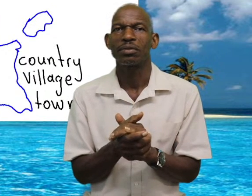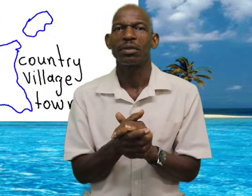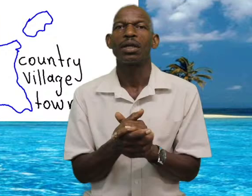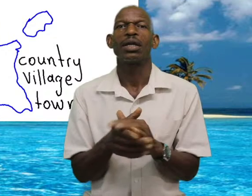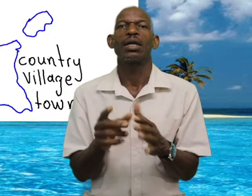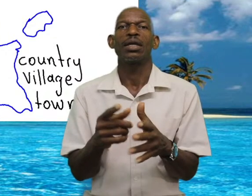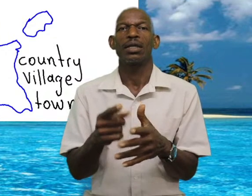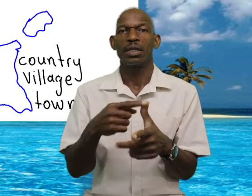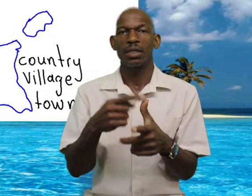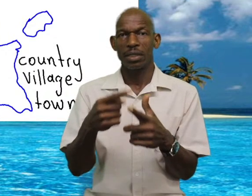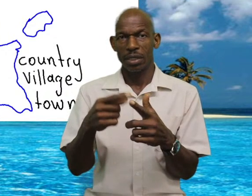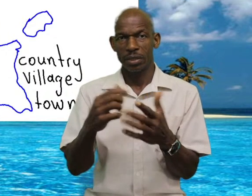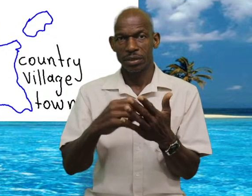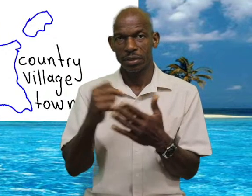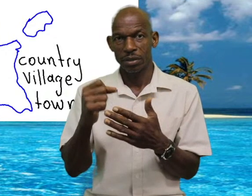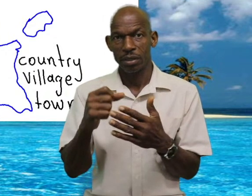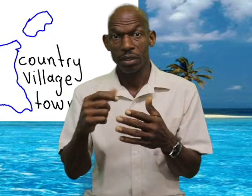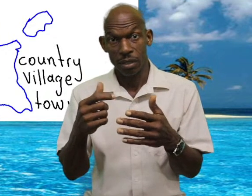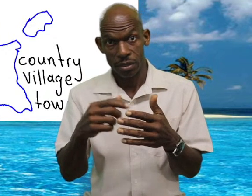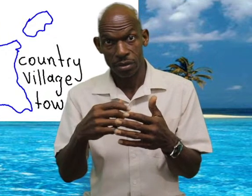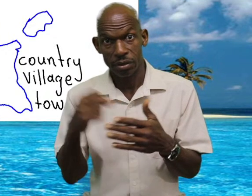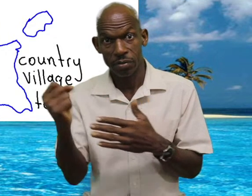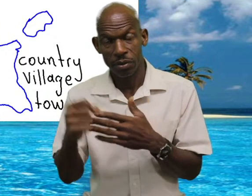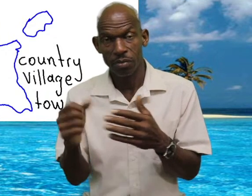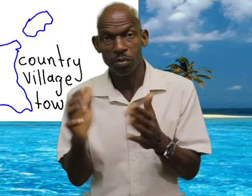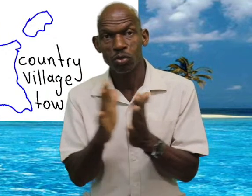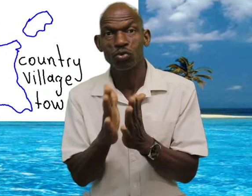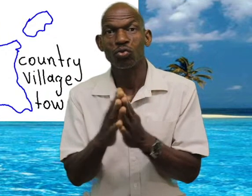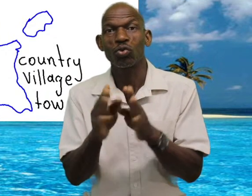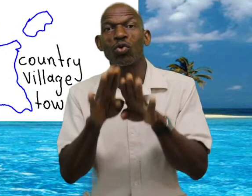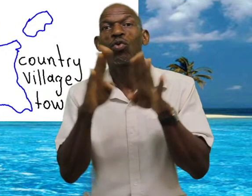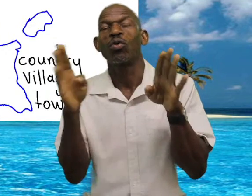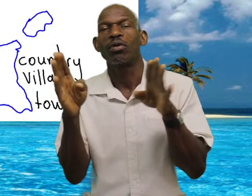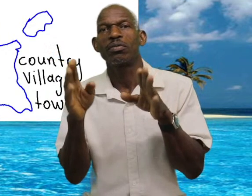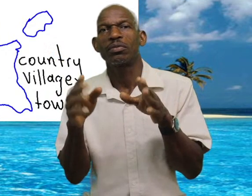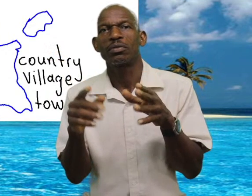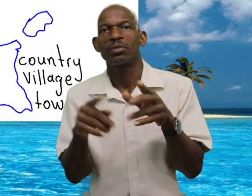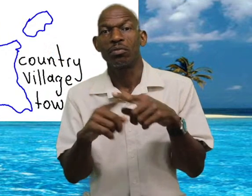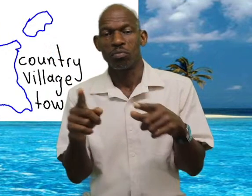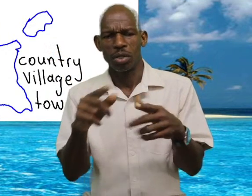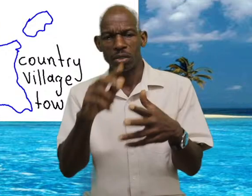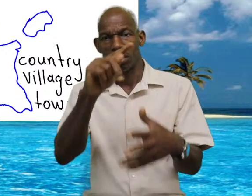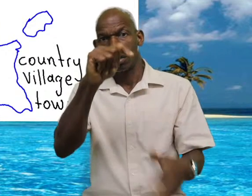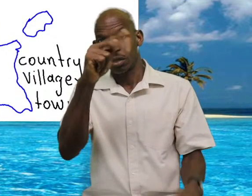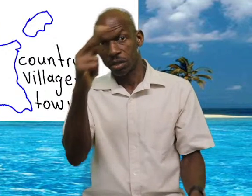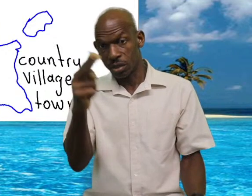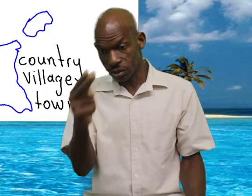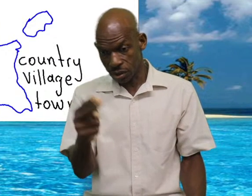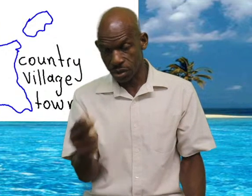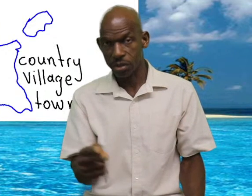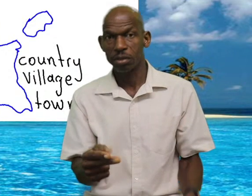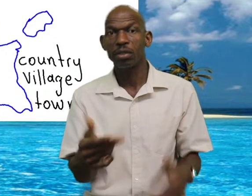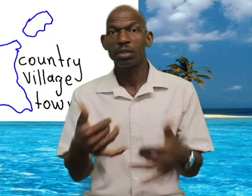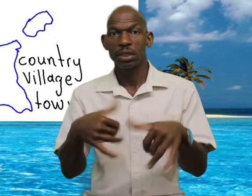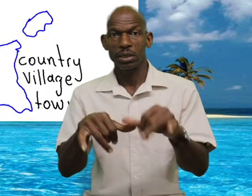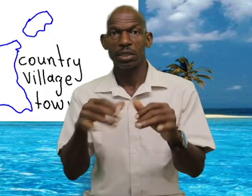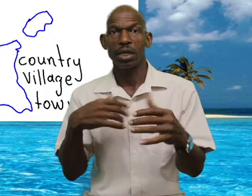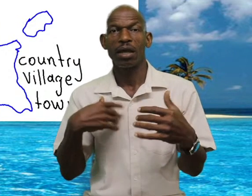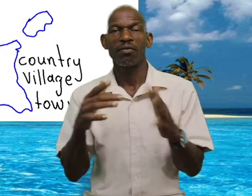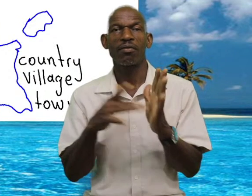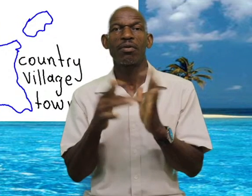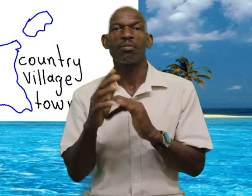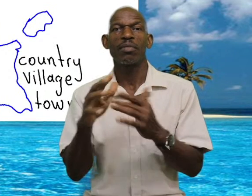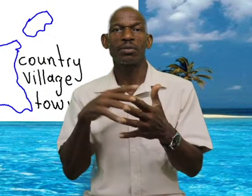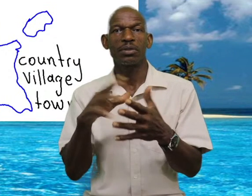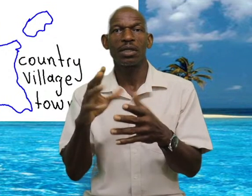programs online with Bible study and church, and we continue with engaging with you all. Right? It was really nice